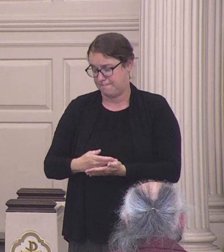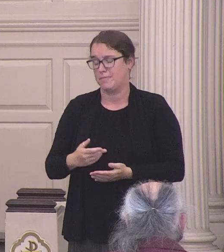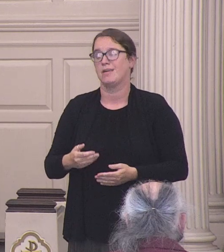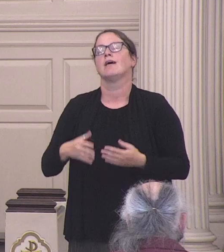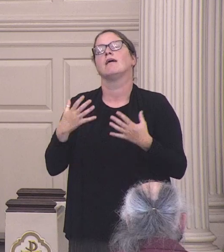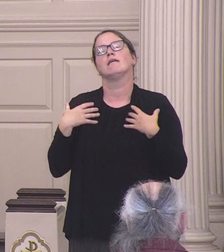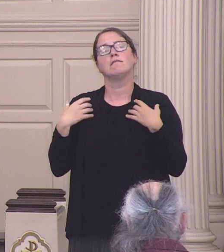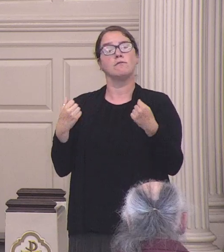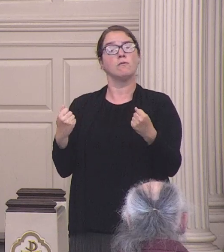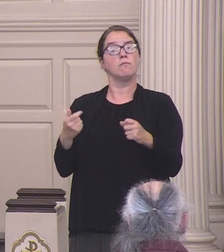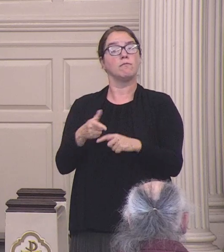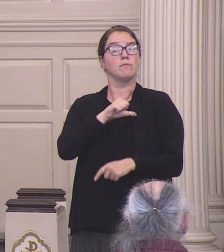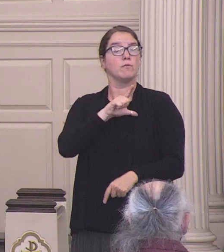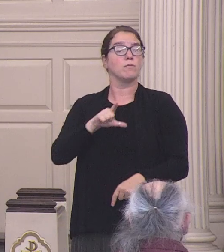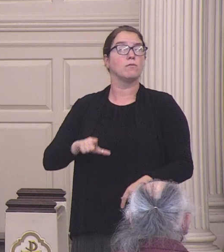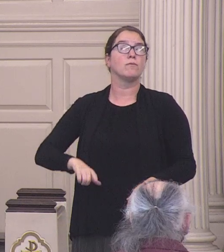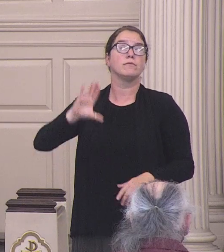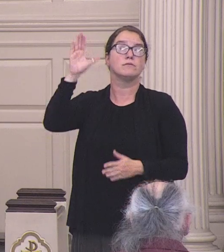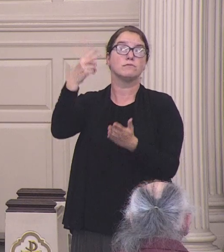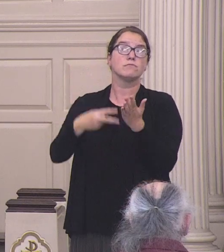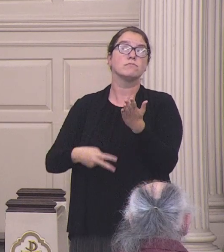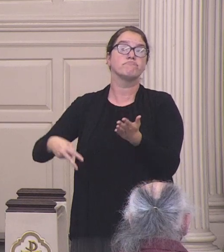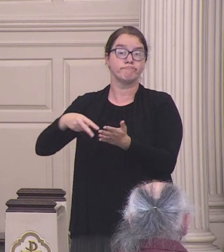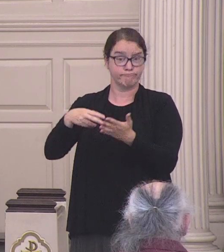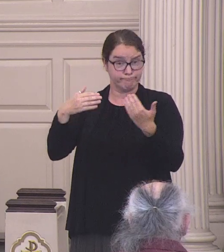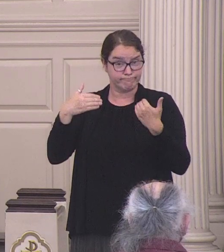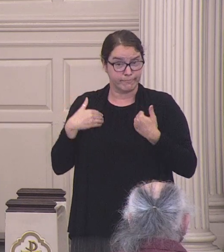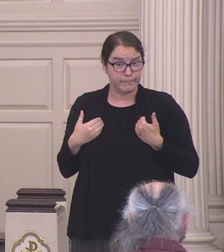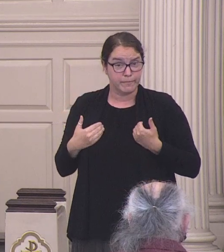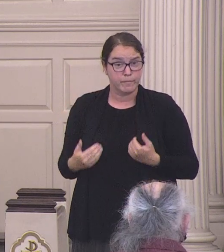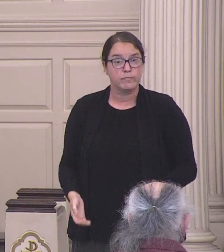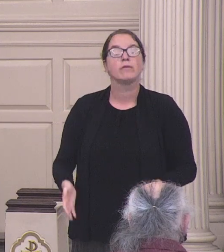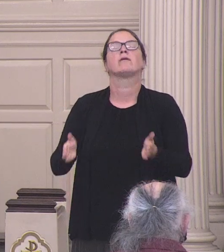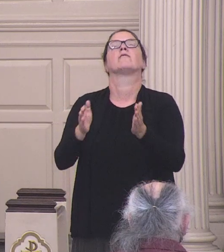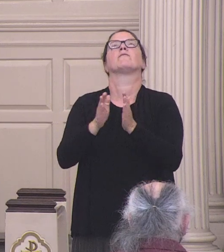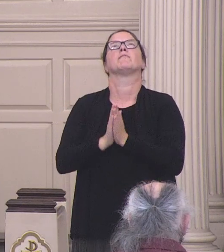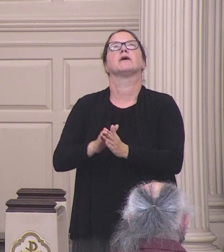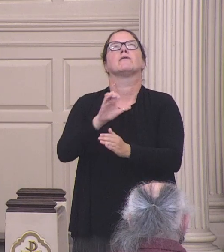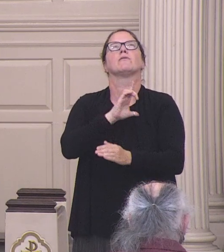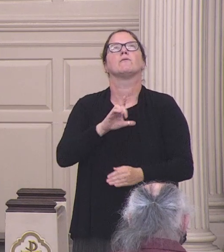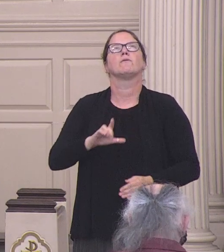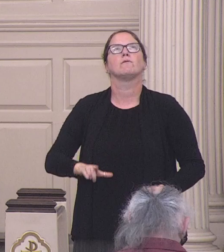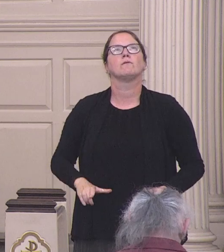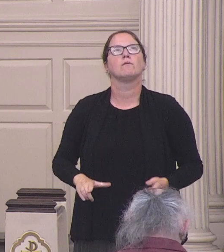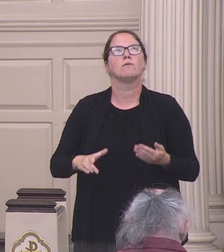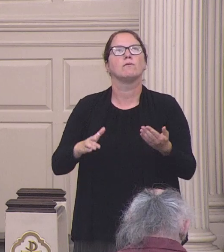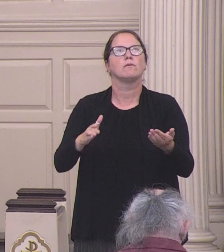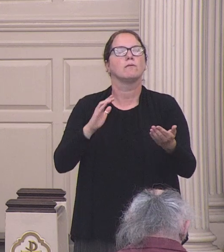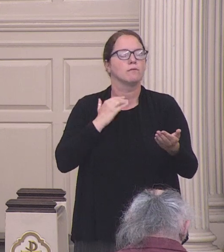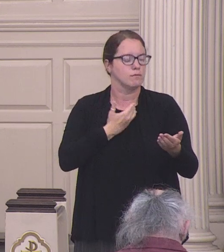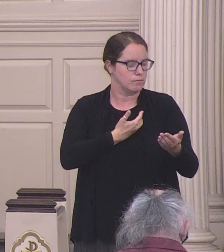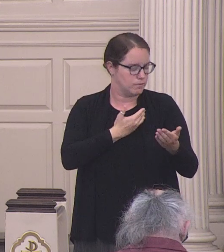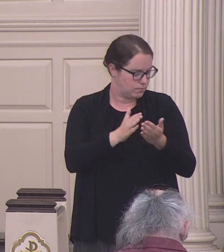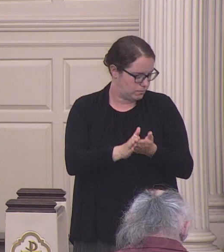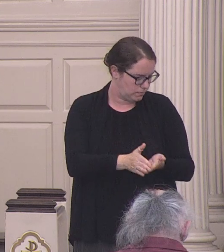Lord's resurrection, we pray to the Lord. Lord, hear our prayer.